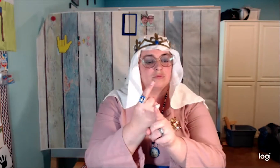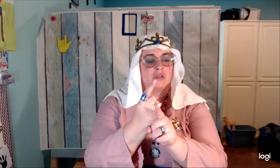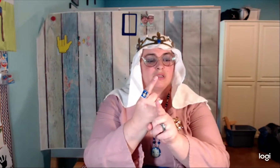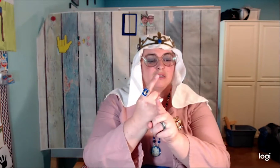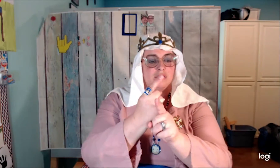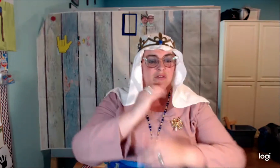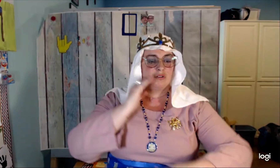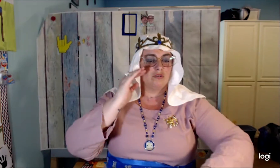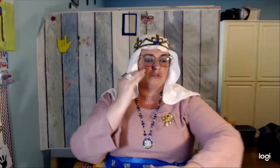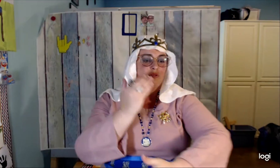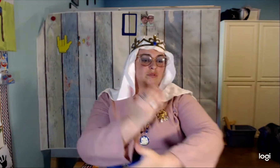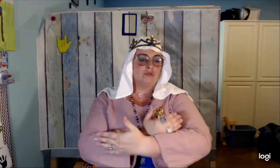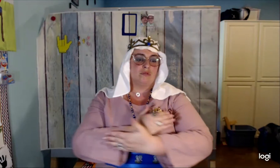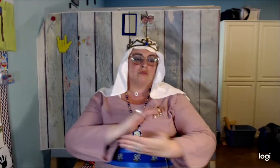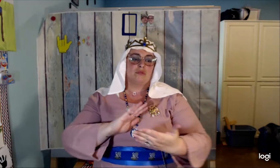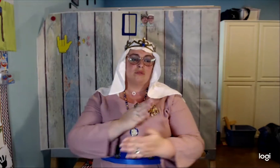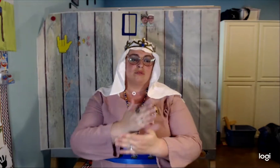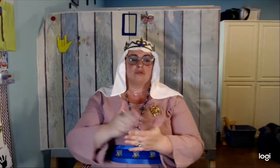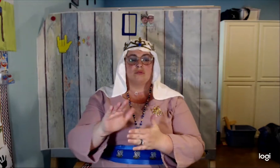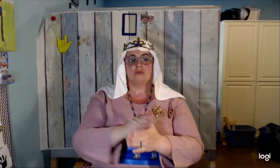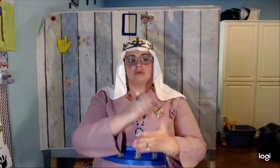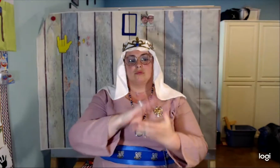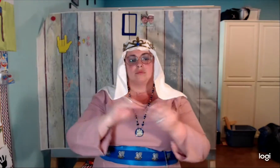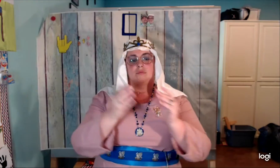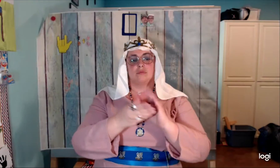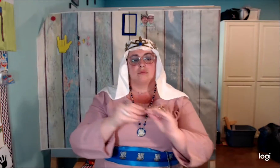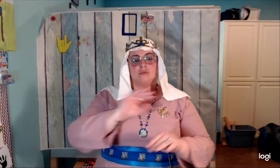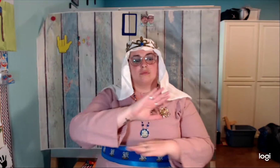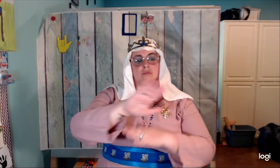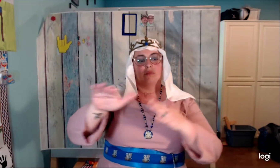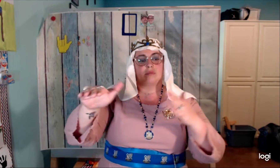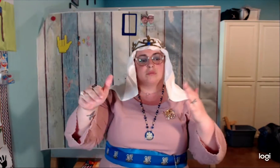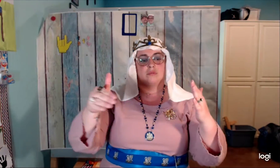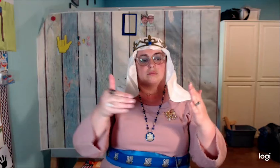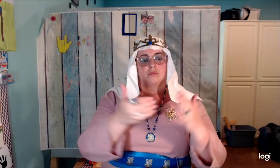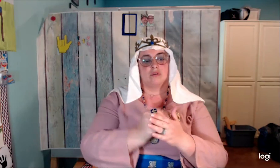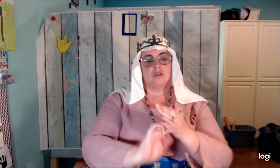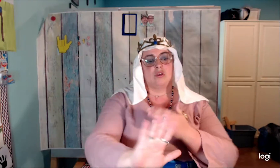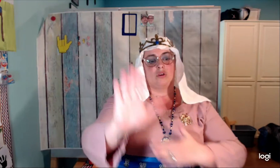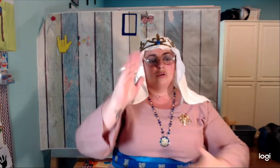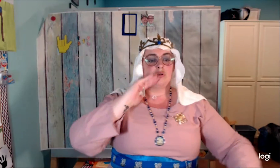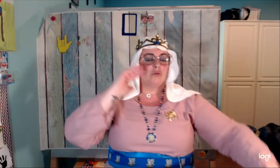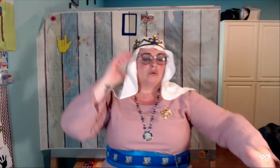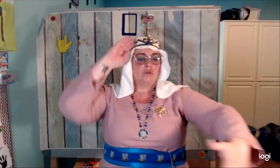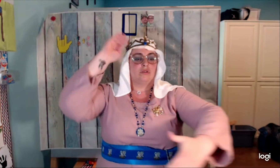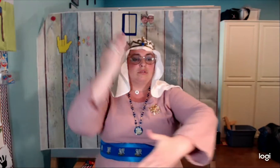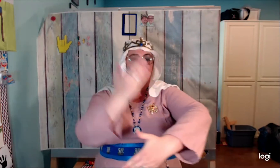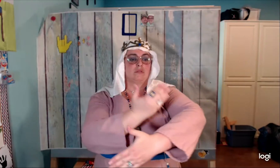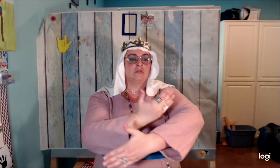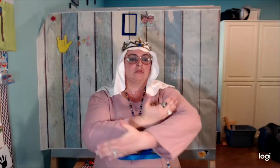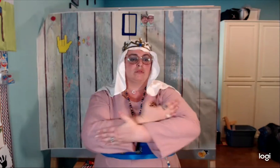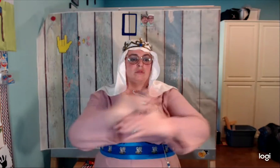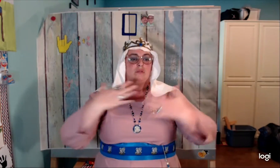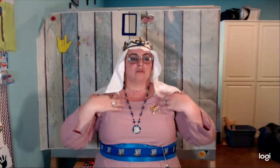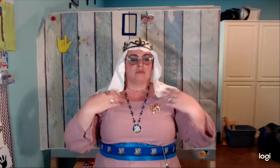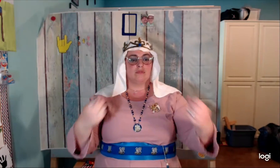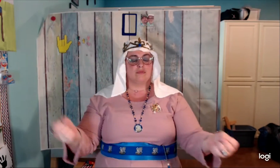right, and she tells his stories of all. For honor your son will